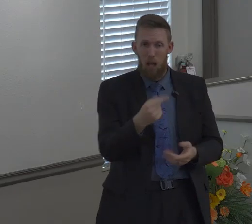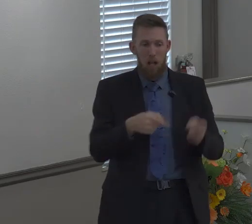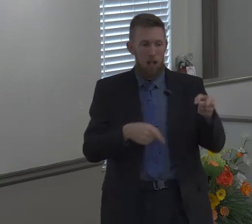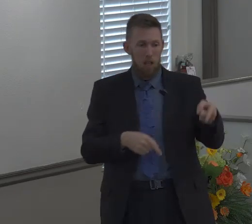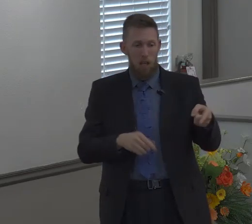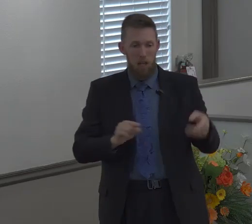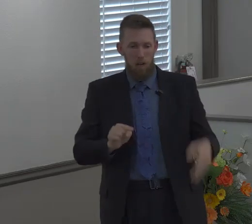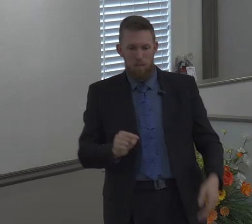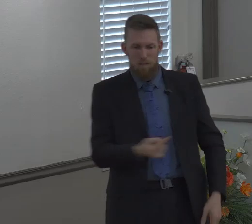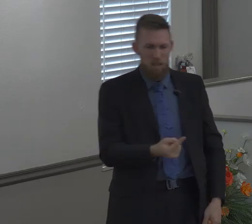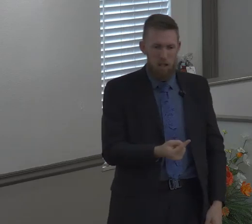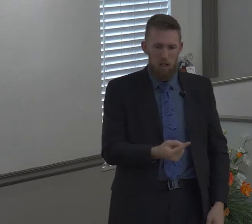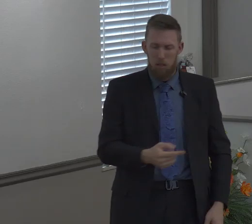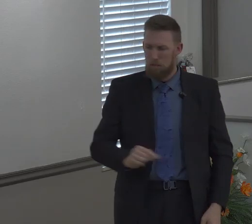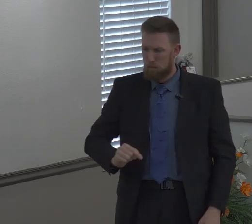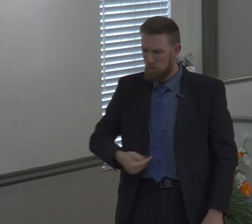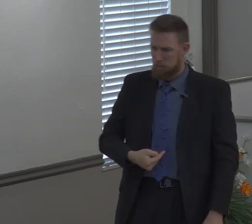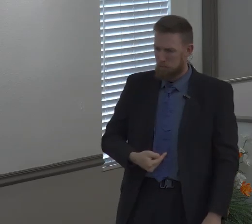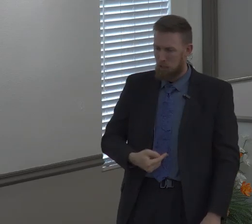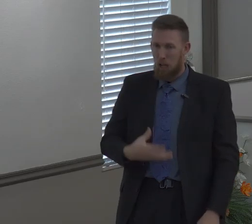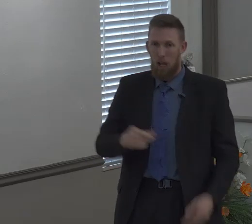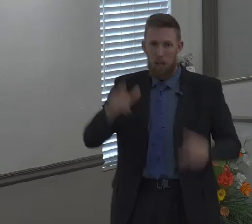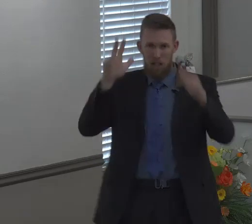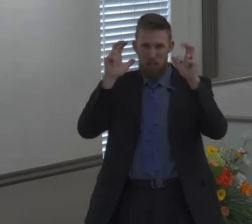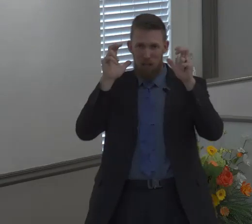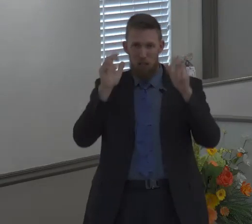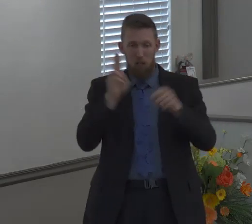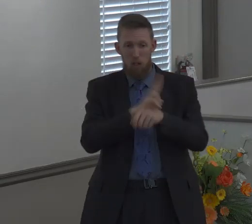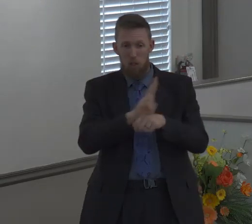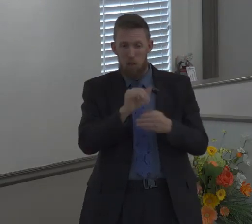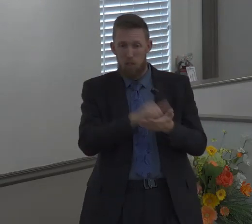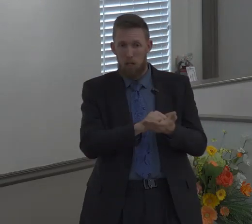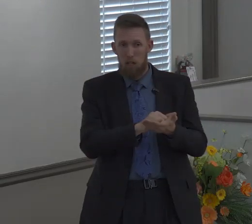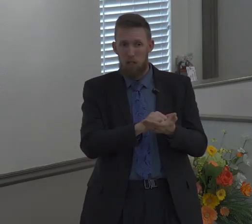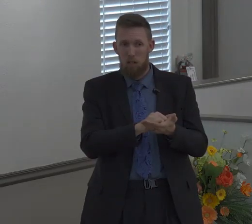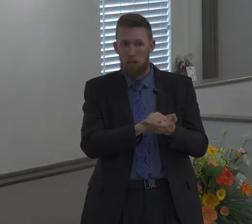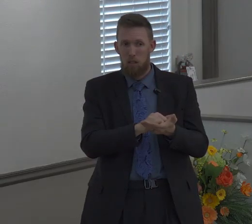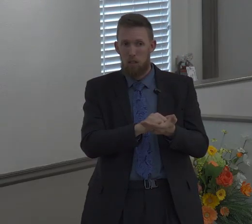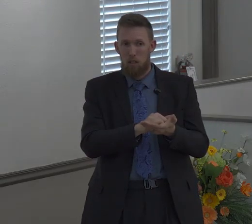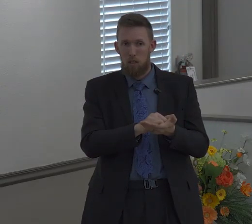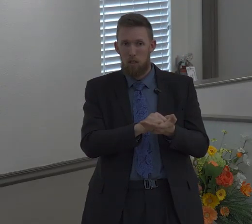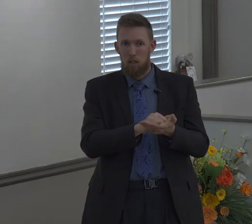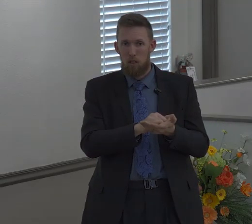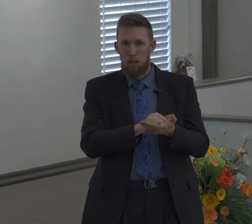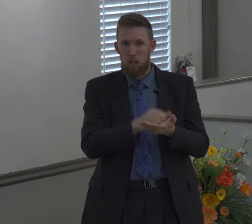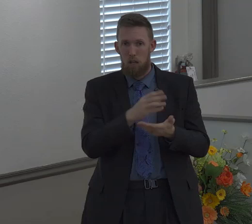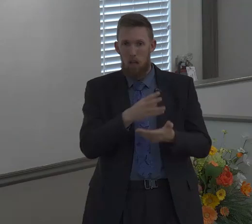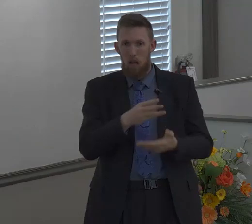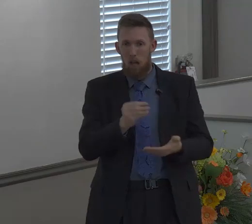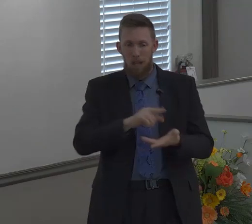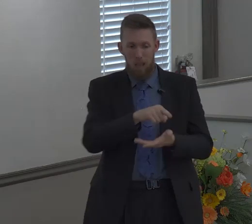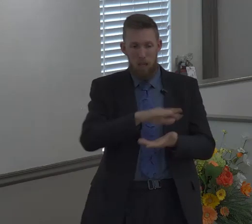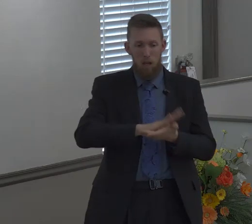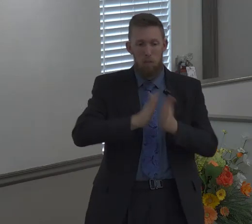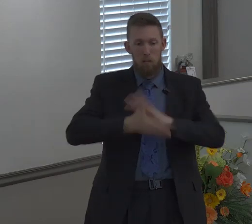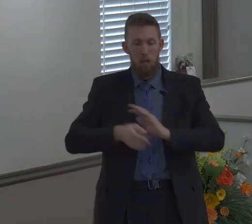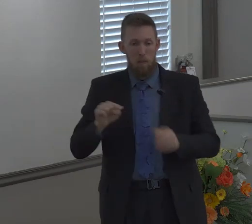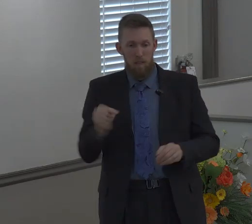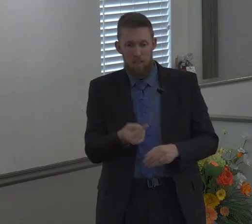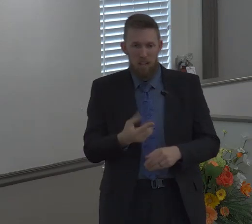fellow Christian. They get mad. Satan used that. They were immature. They got